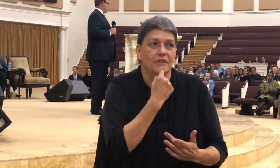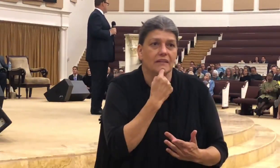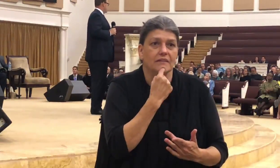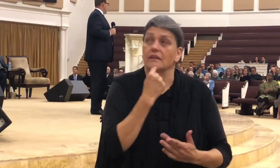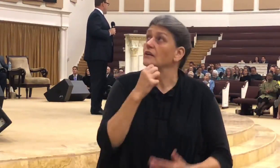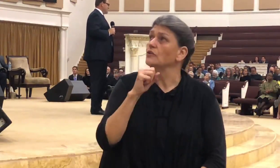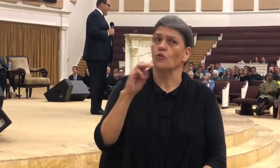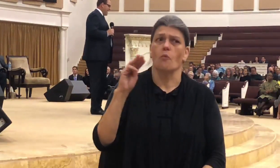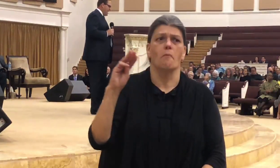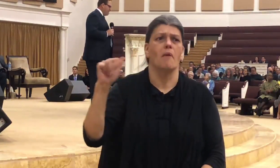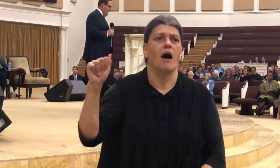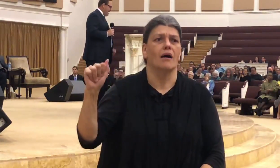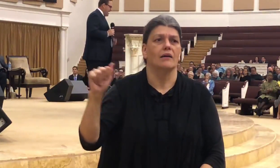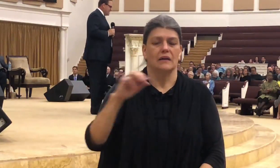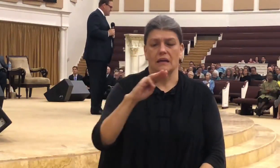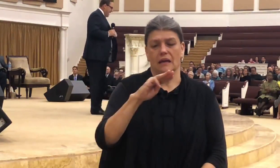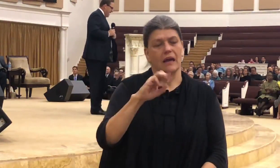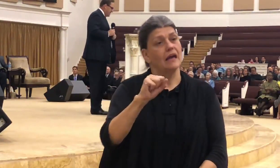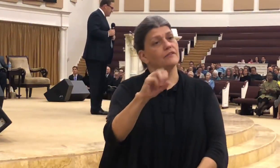samach.